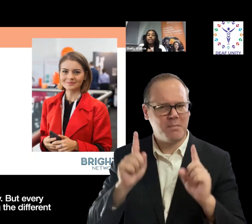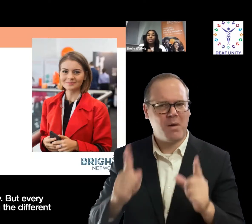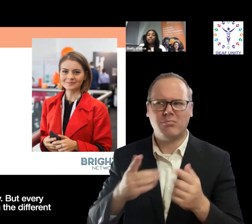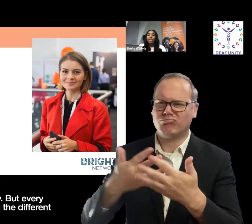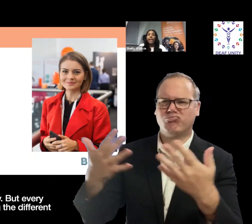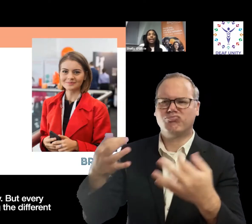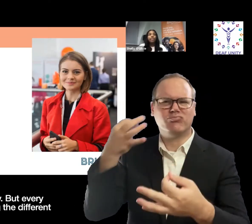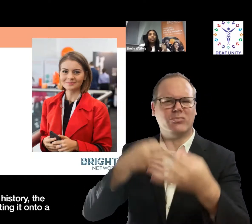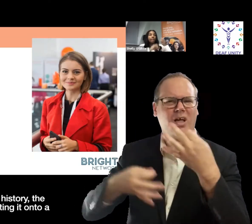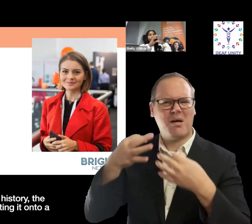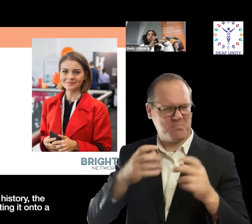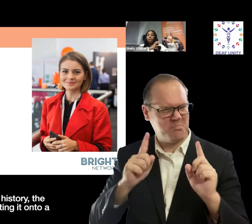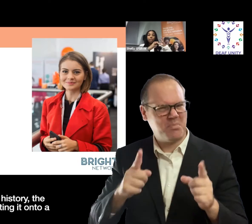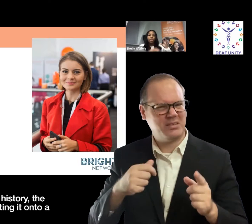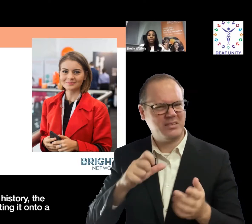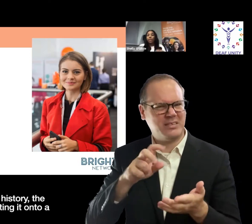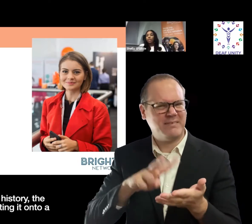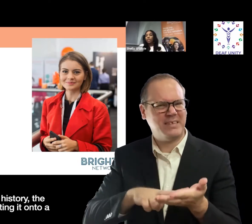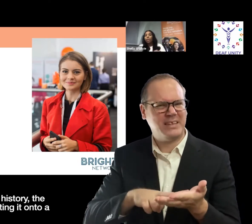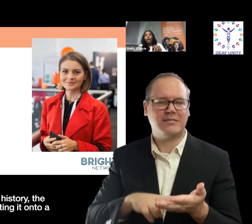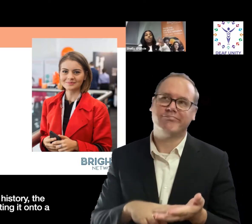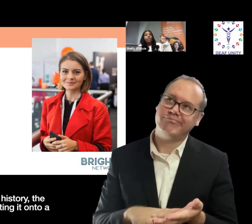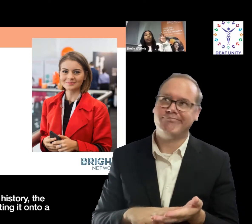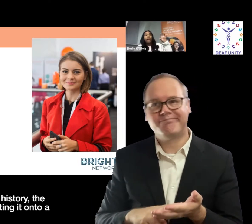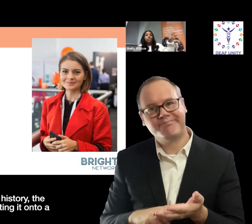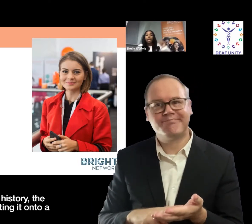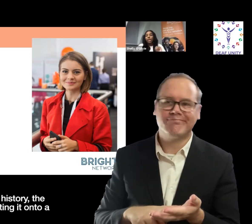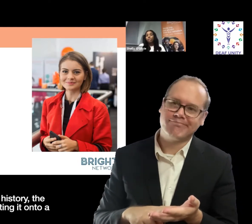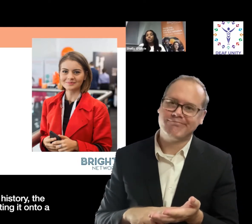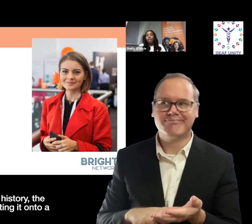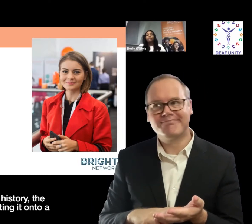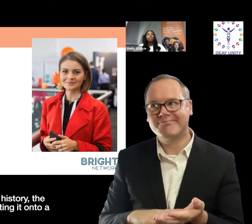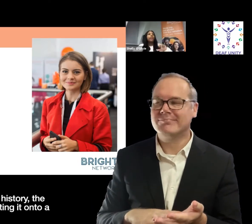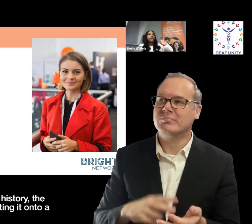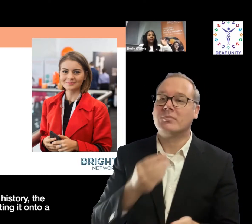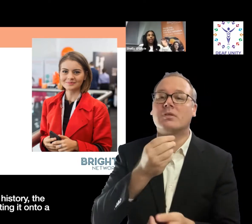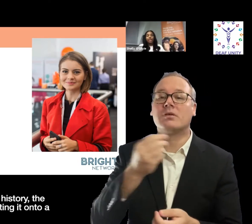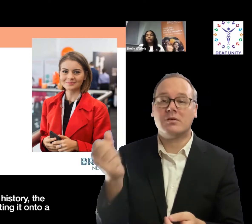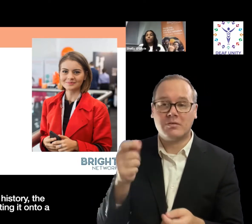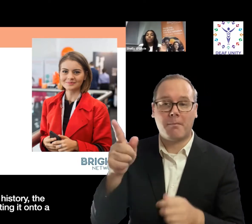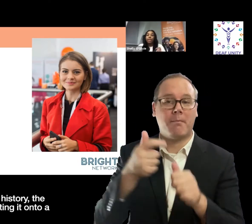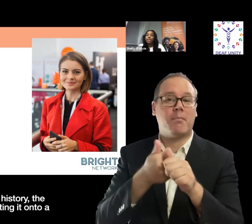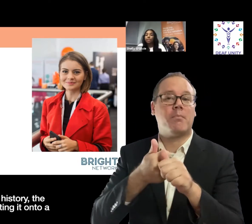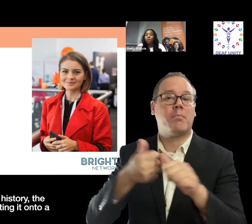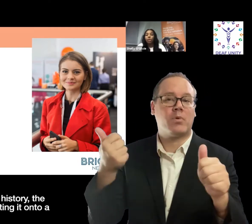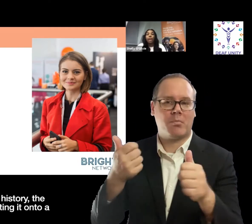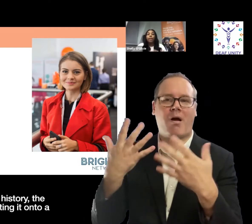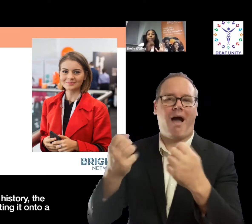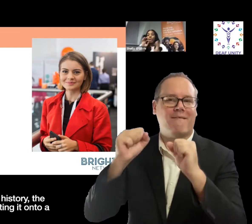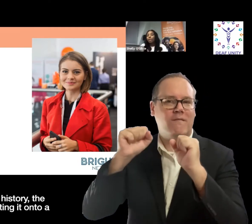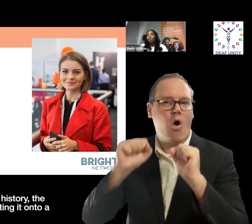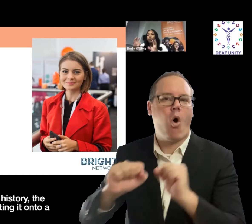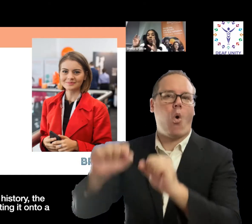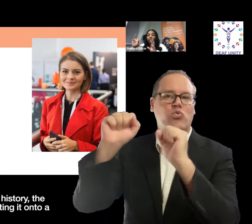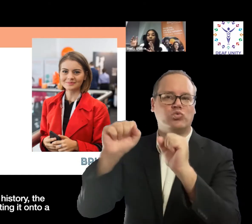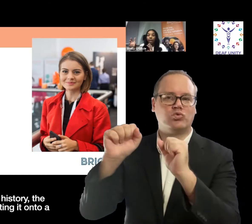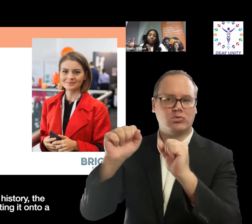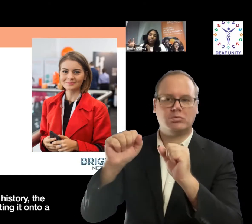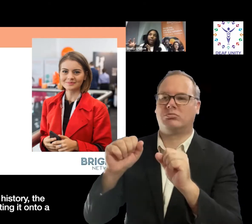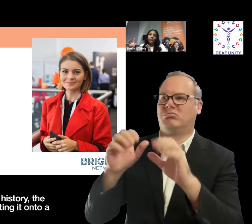it's simply taking the different parts of your CV, so the education history, the experience that you've got, and putting it